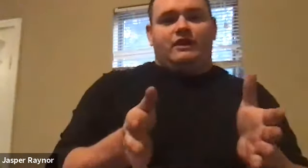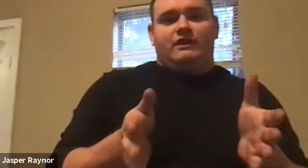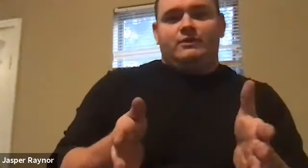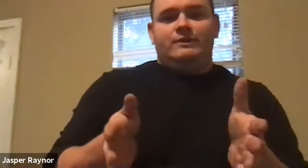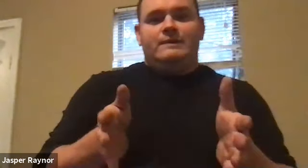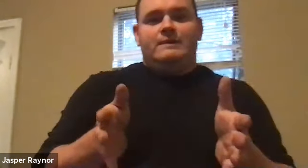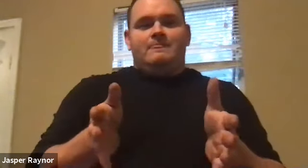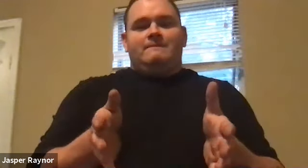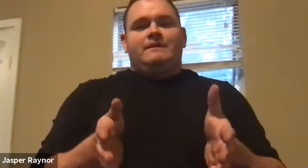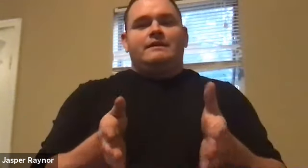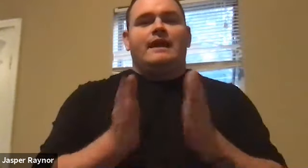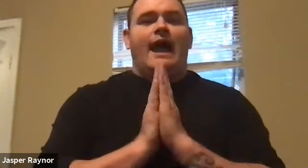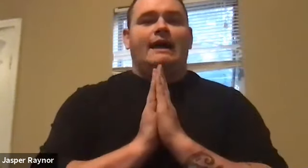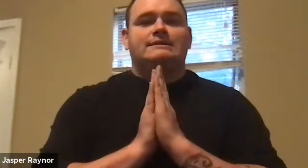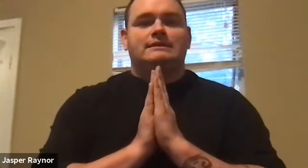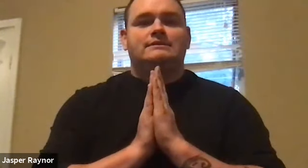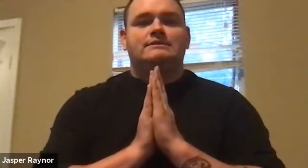you. Ask.